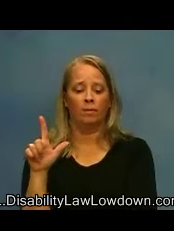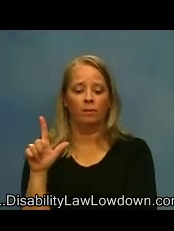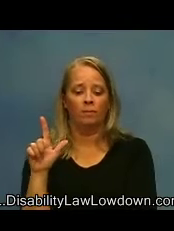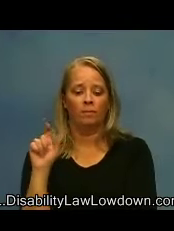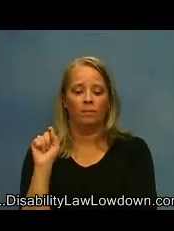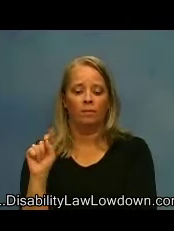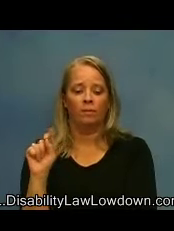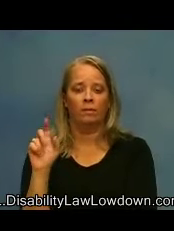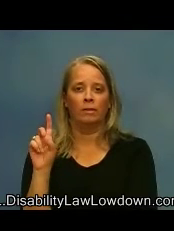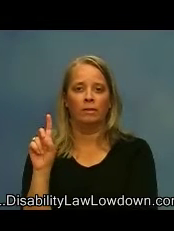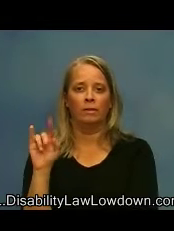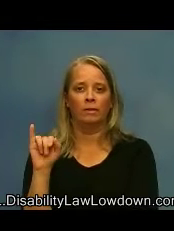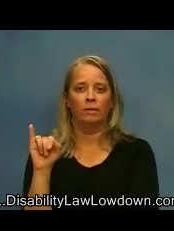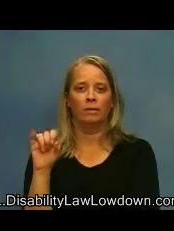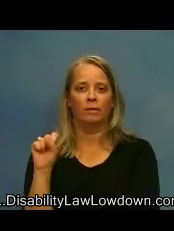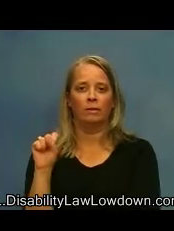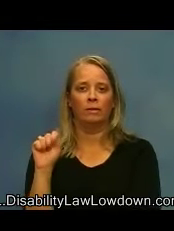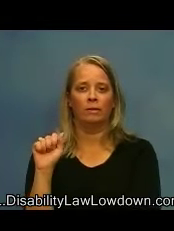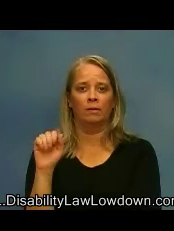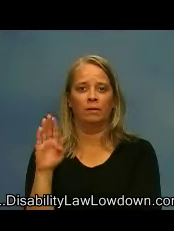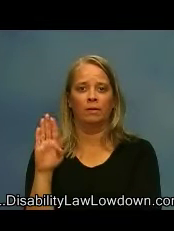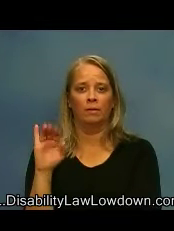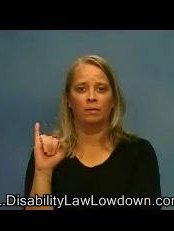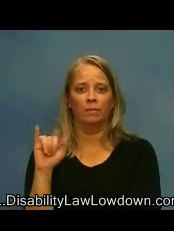ASL.DisabilityLawLowDown.com